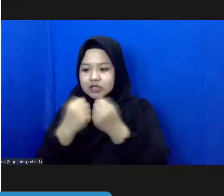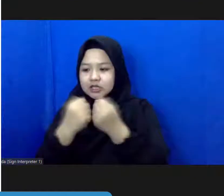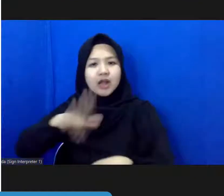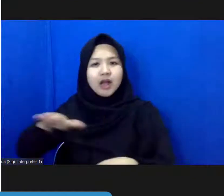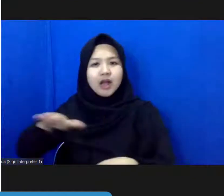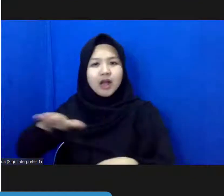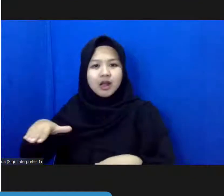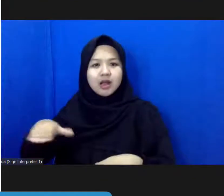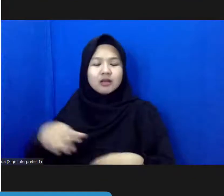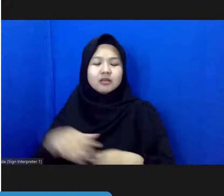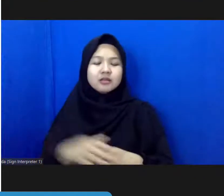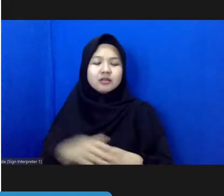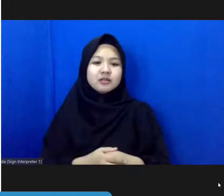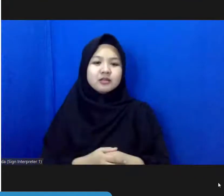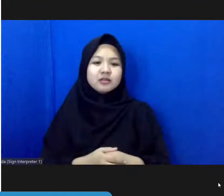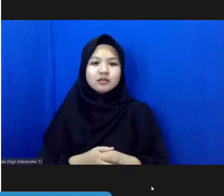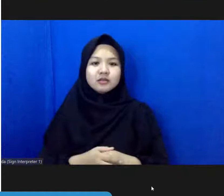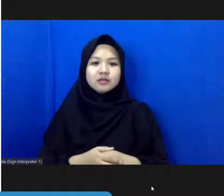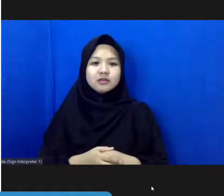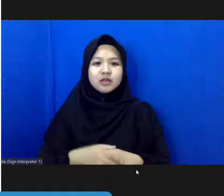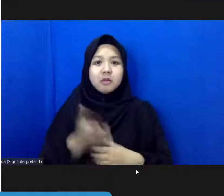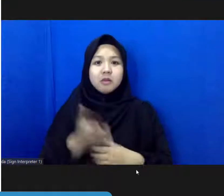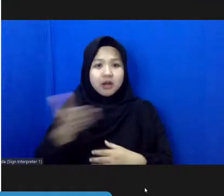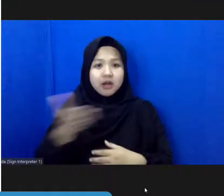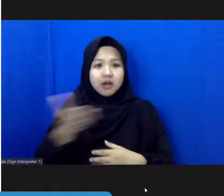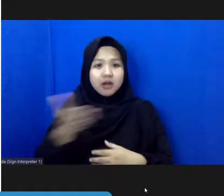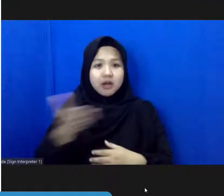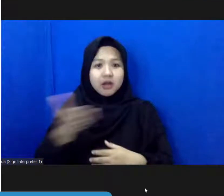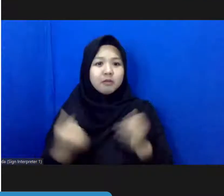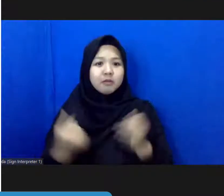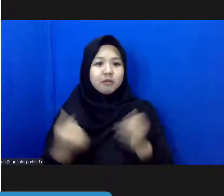PKTA. They are actually endorsing like